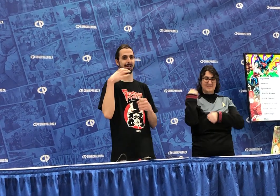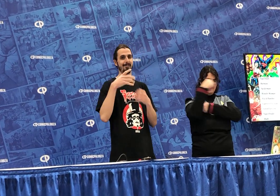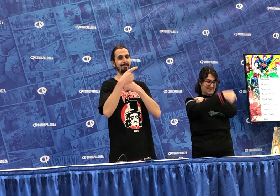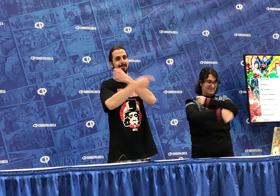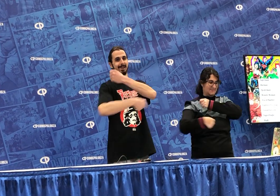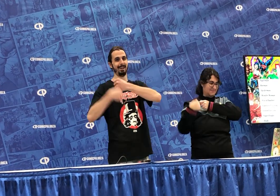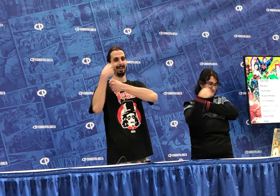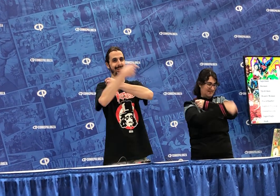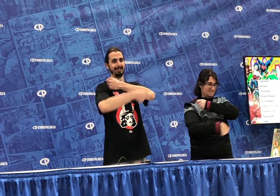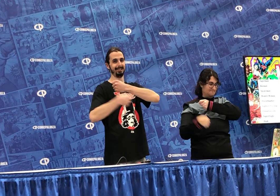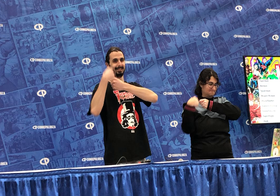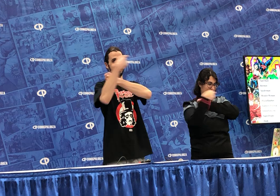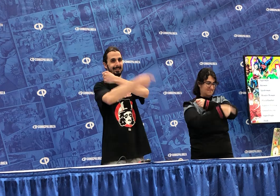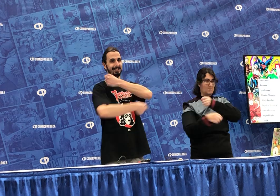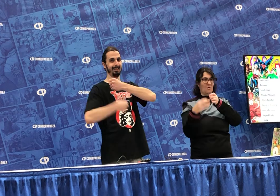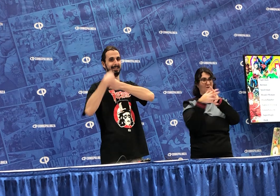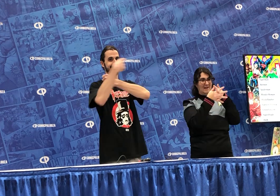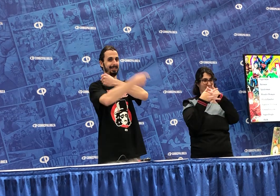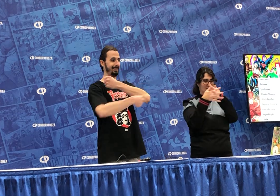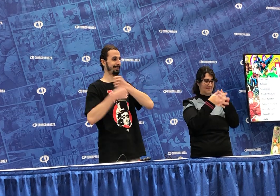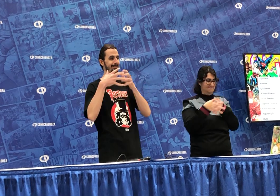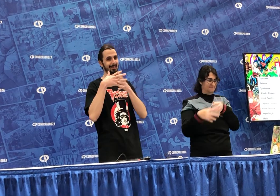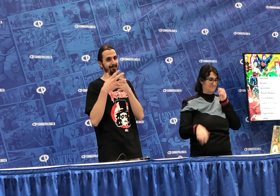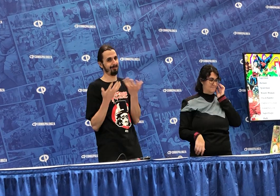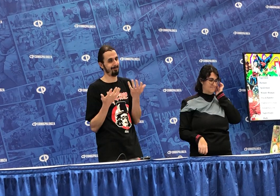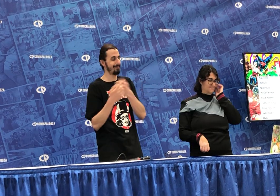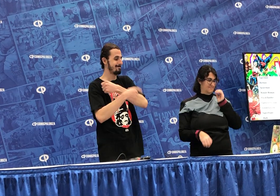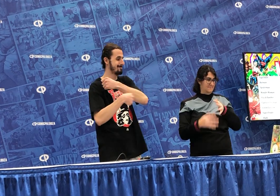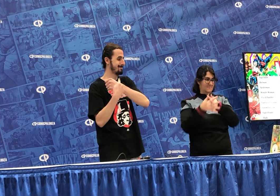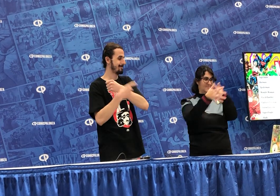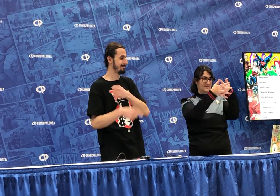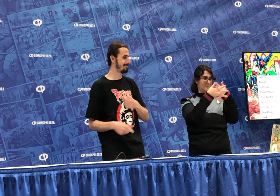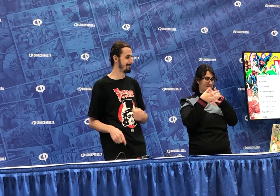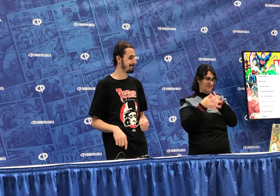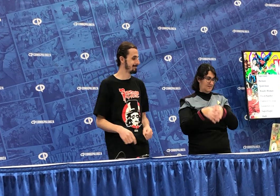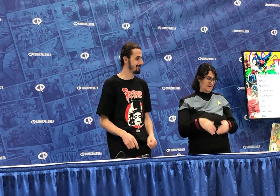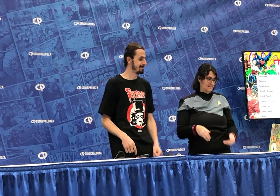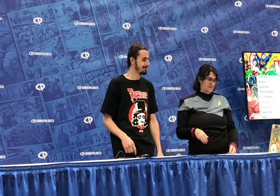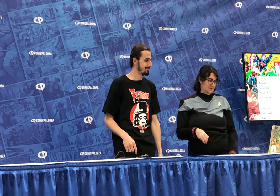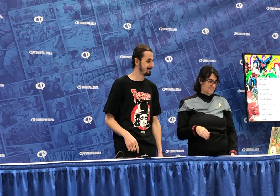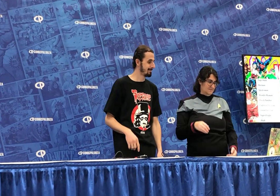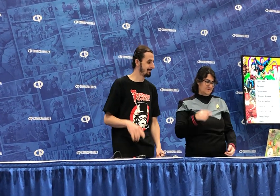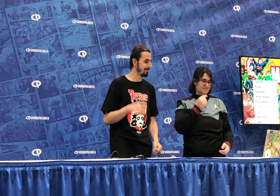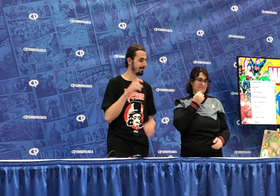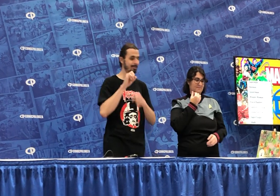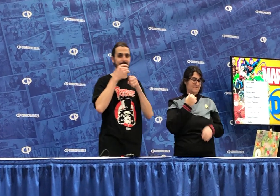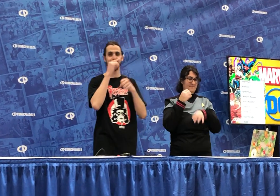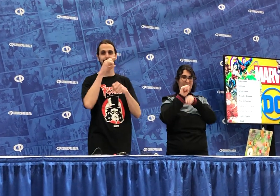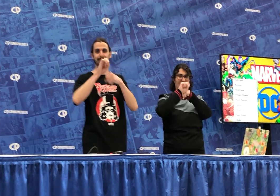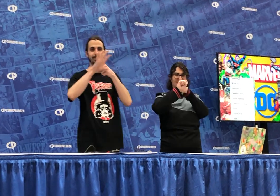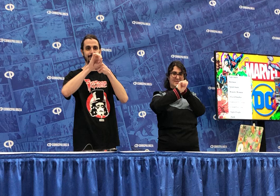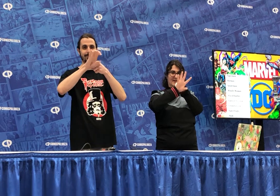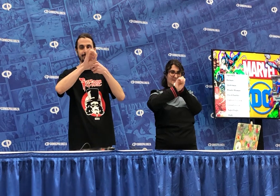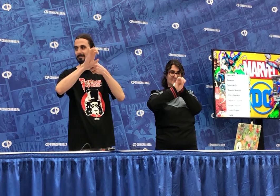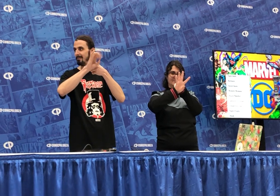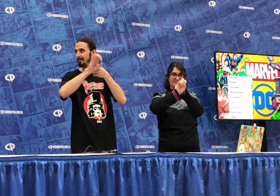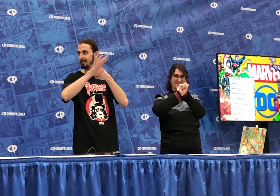Captain America. Or, again, you could even sign America. This is the sign for America. Green